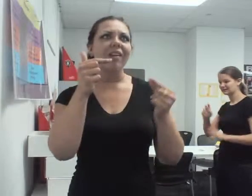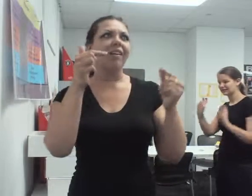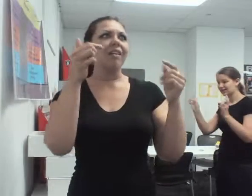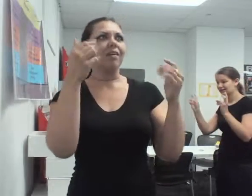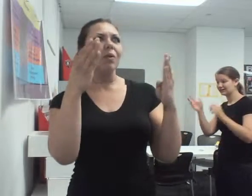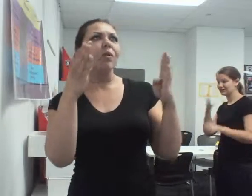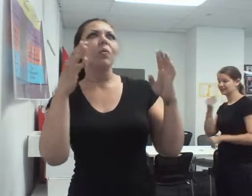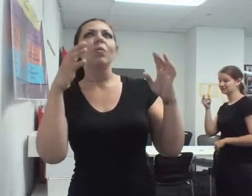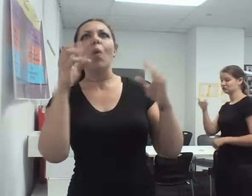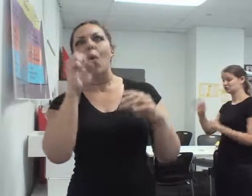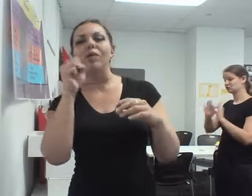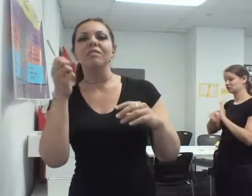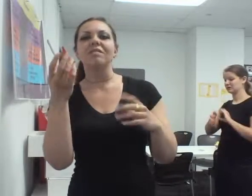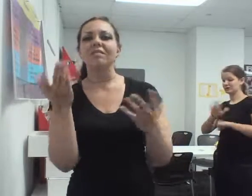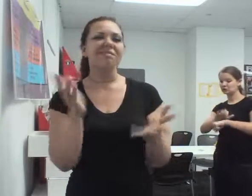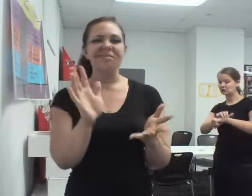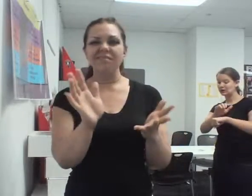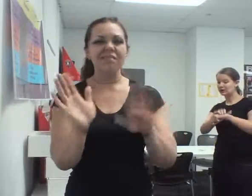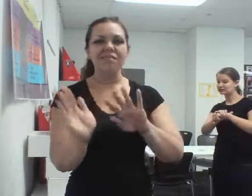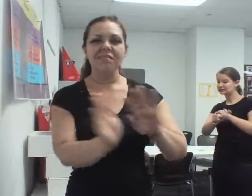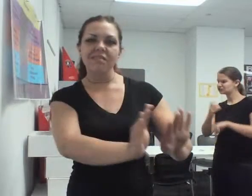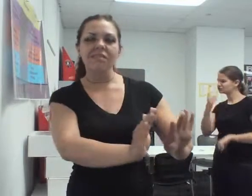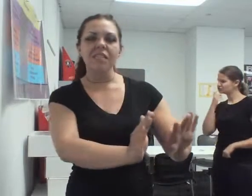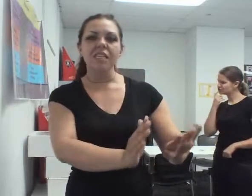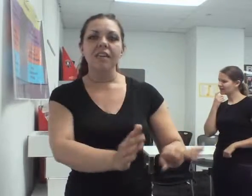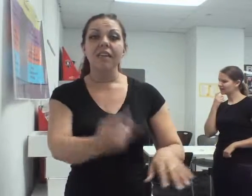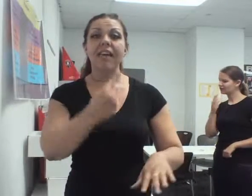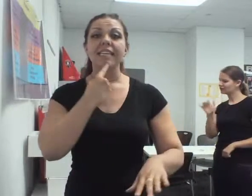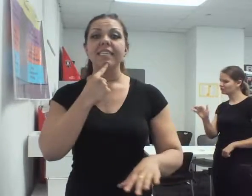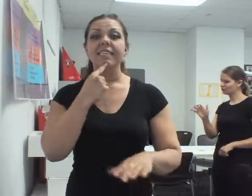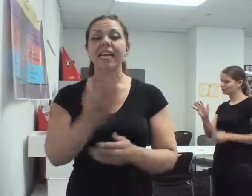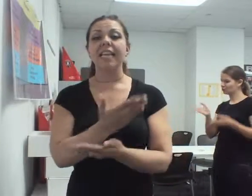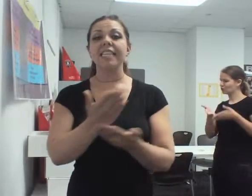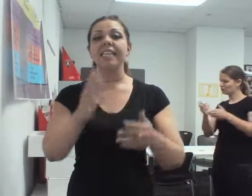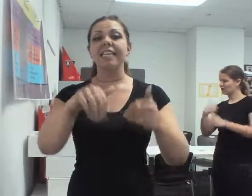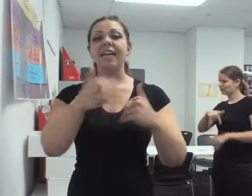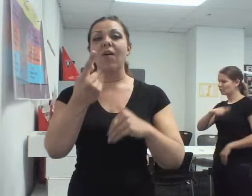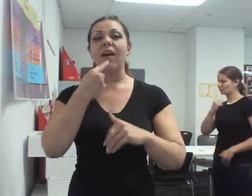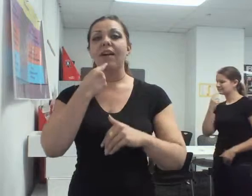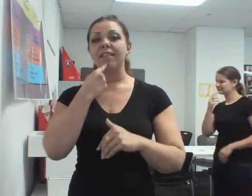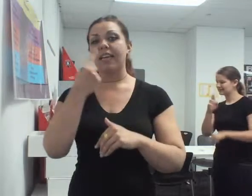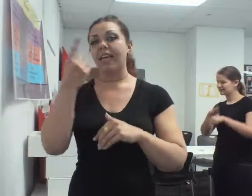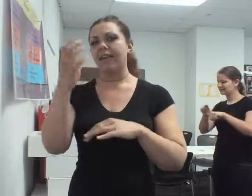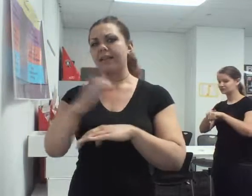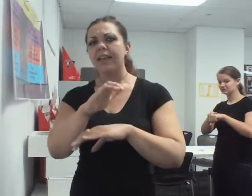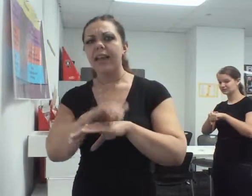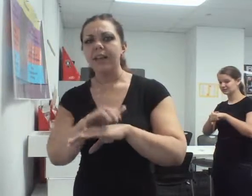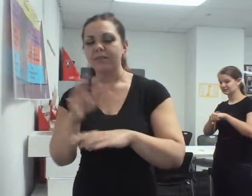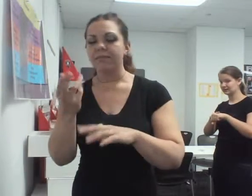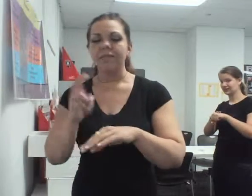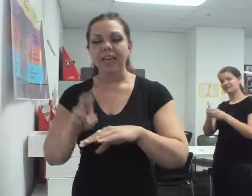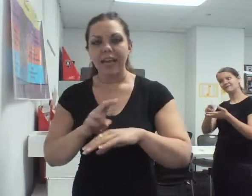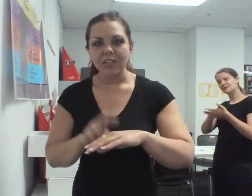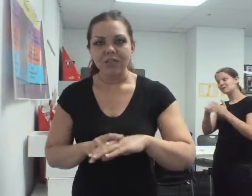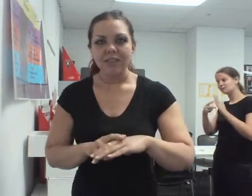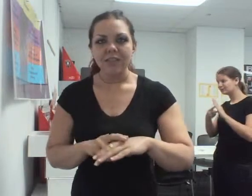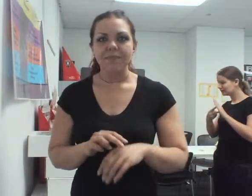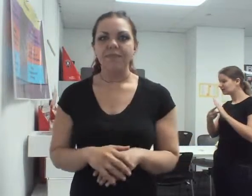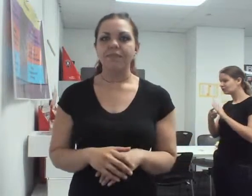English, say things the way we say them naturally. And the meaning is the same. I'm going to tell you a funny